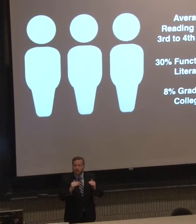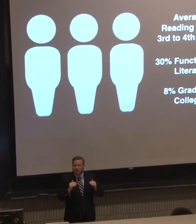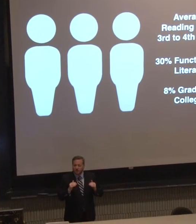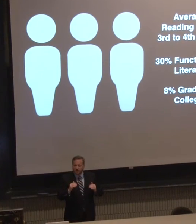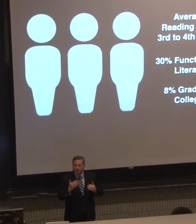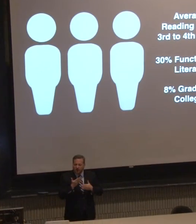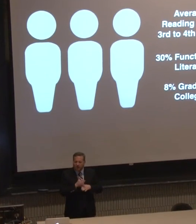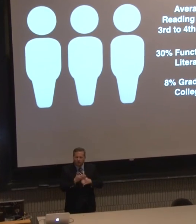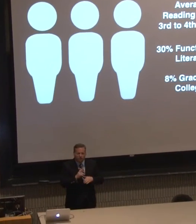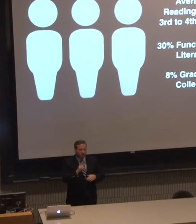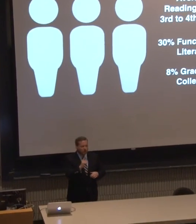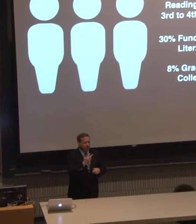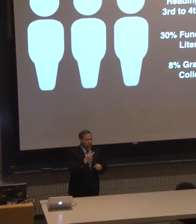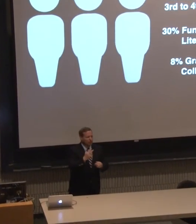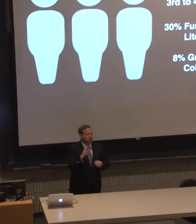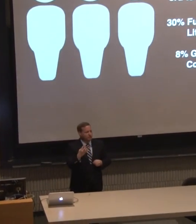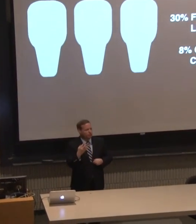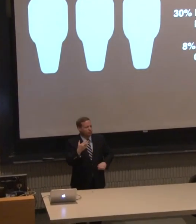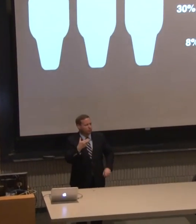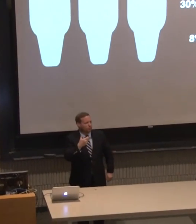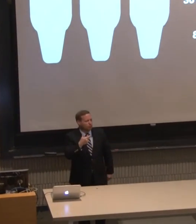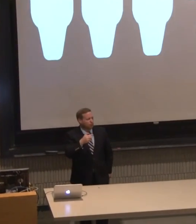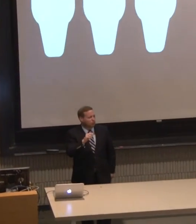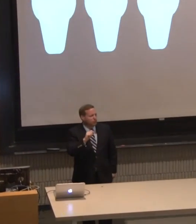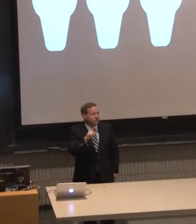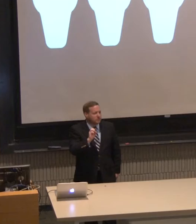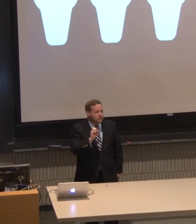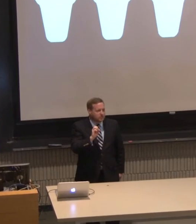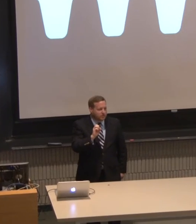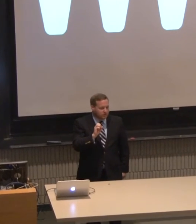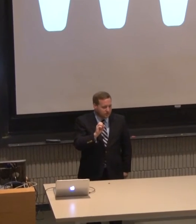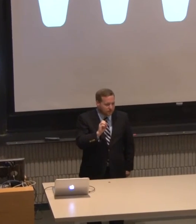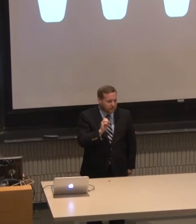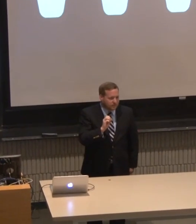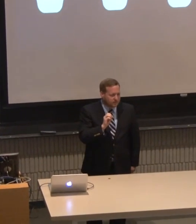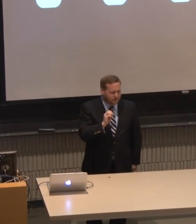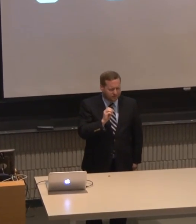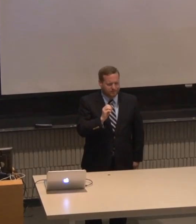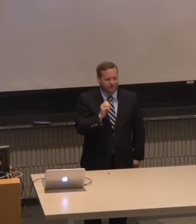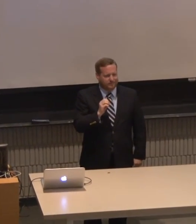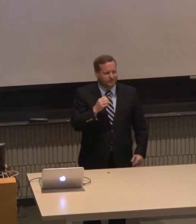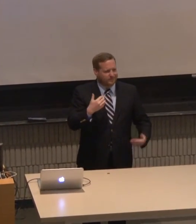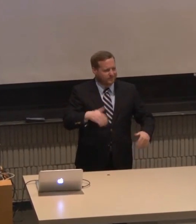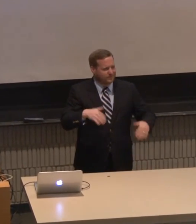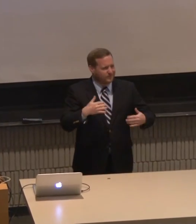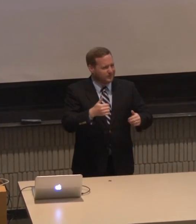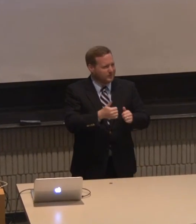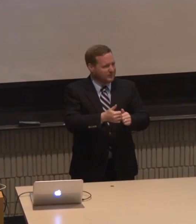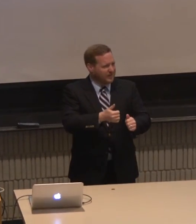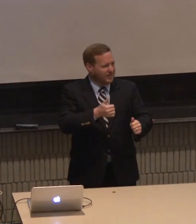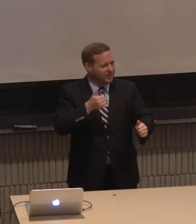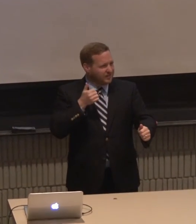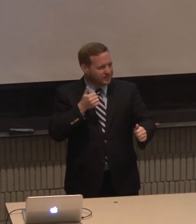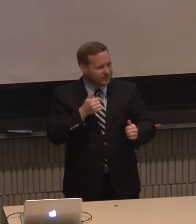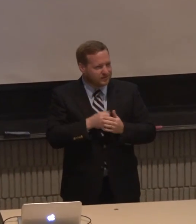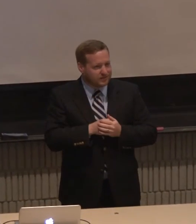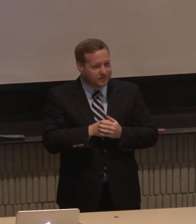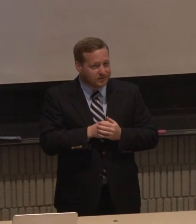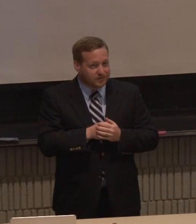And again, this doesn't only apply to profoundly deaf people. This applies to hard of hearing folks too. The typical statistic you'll hear